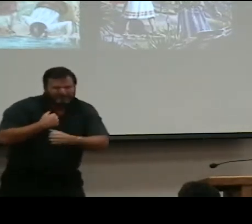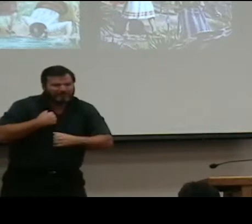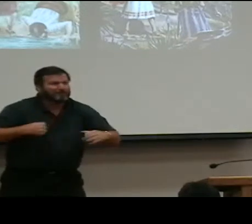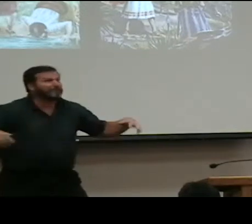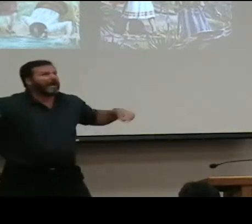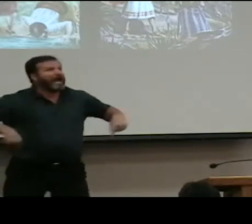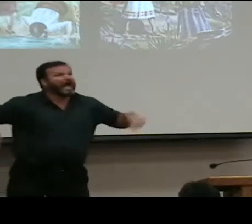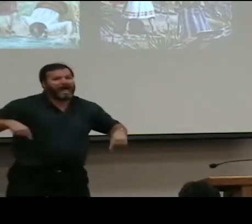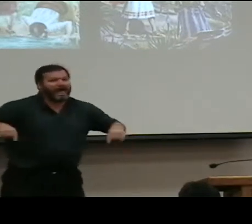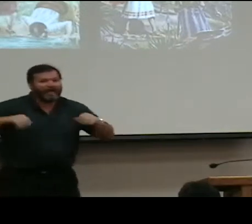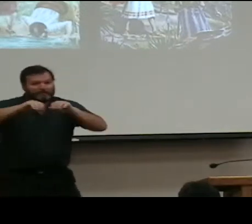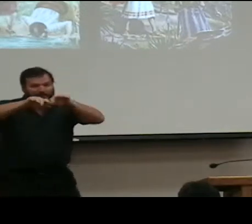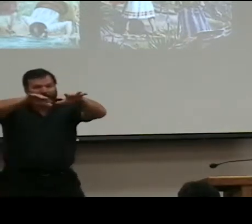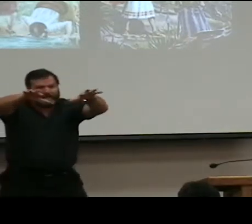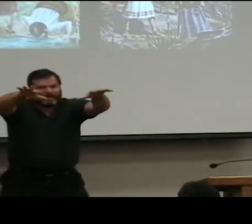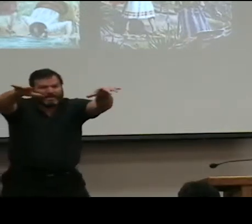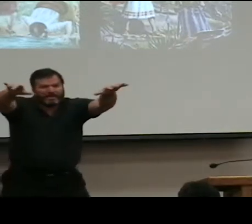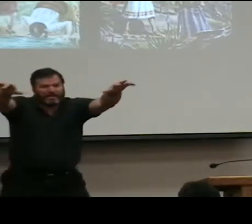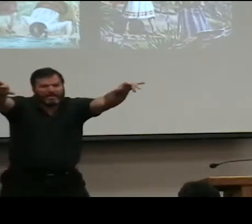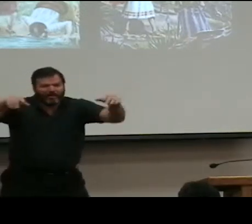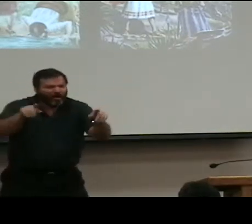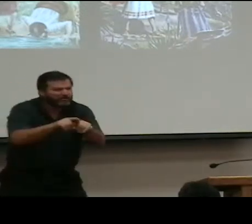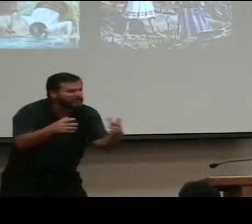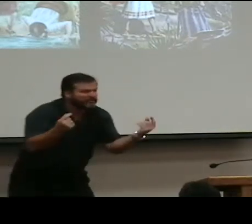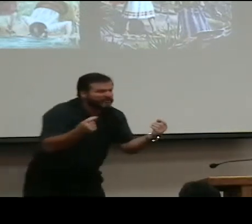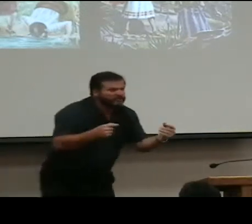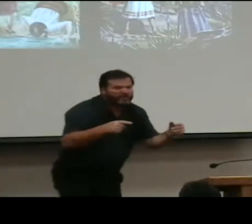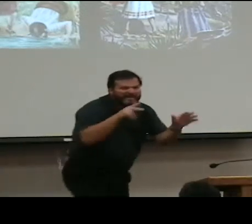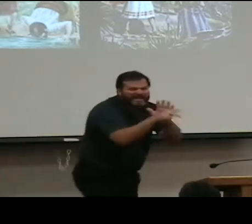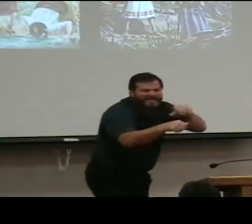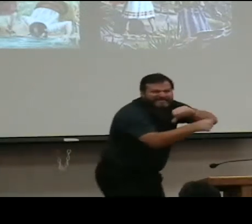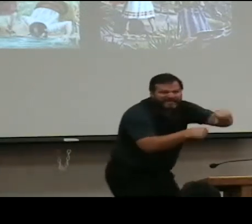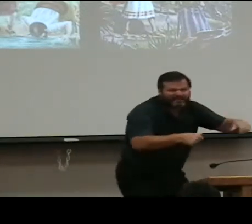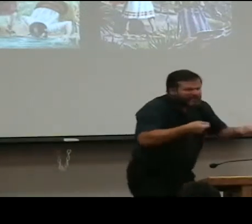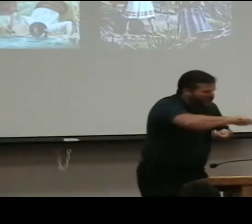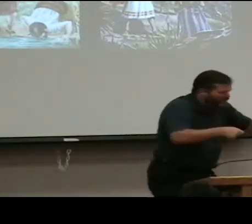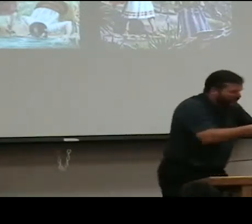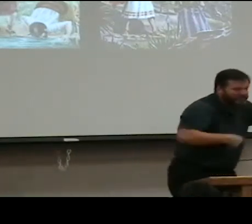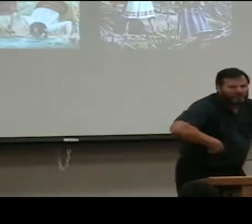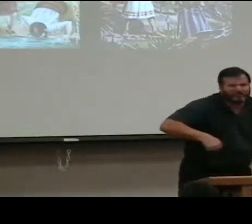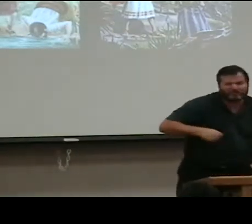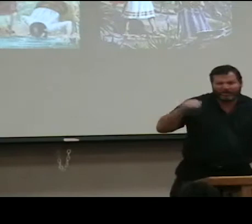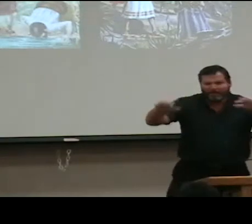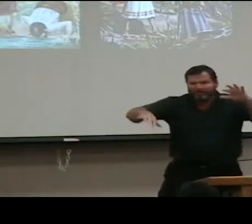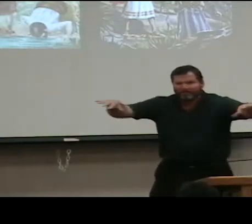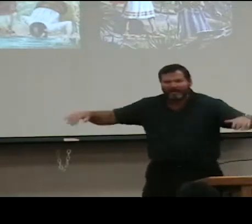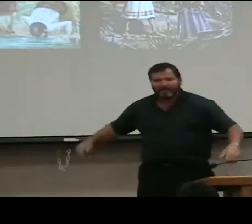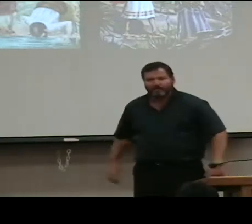And the soldiers down there became afraid and began to run every which way. And they started killing each other, fighting each other.